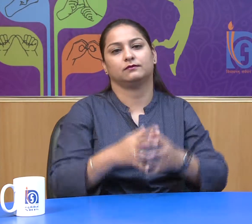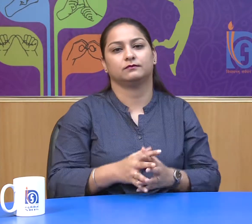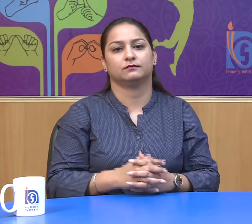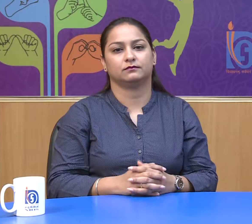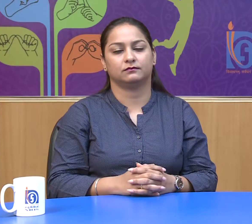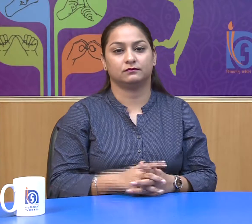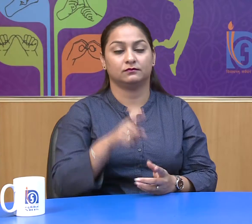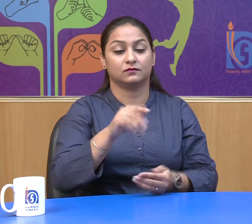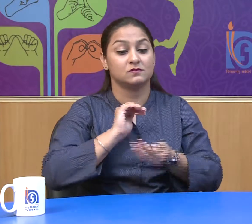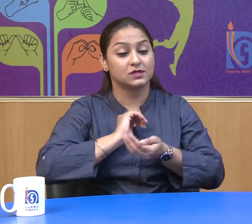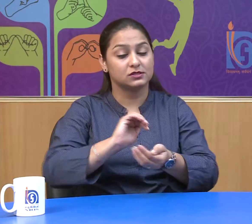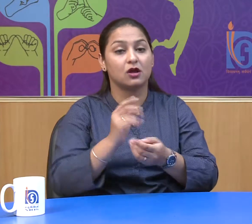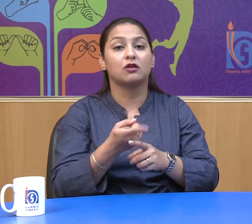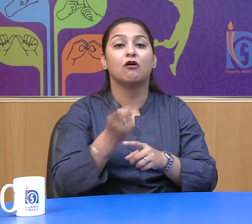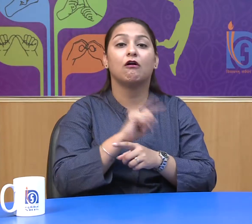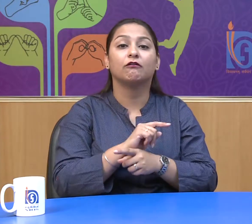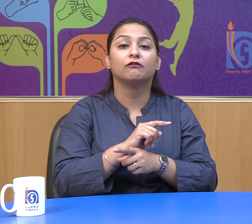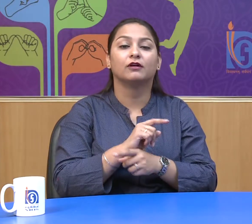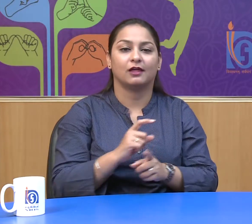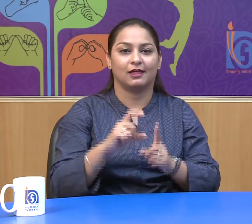the son of Devaki,